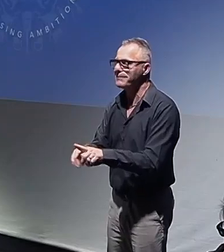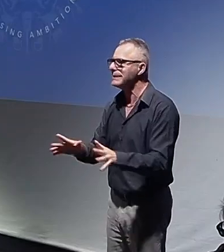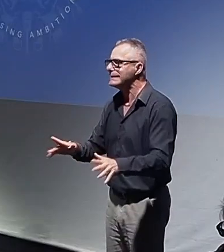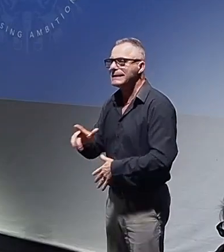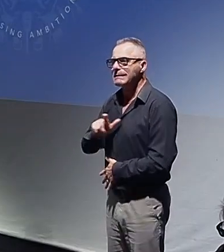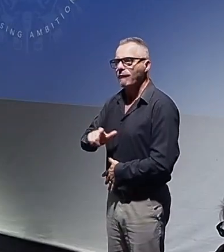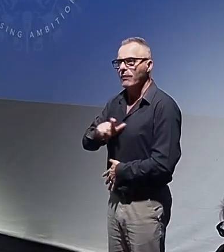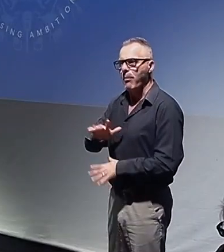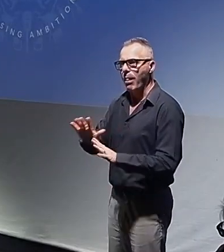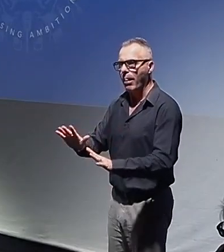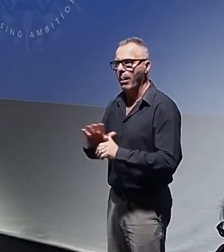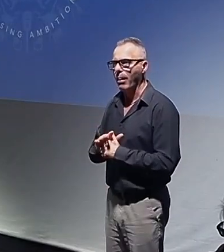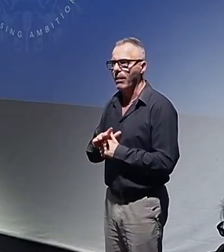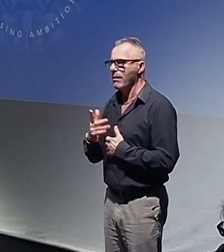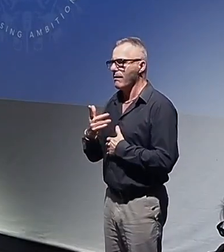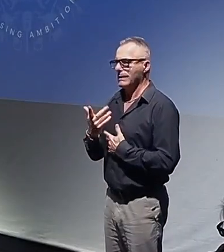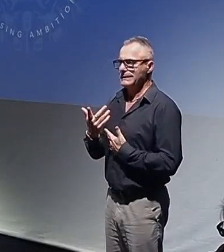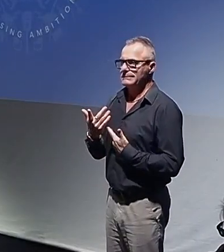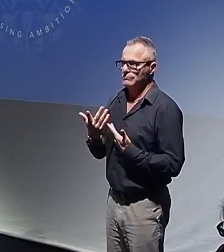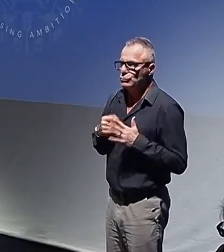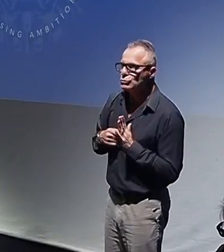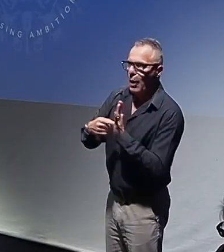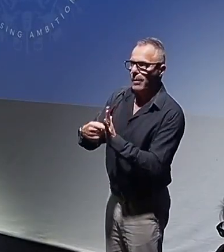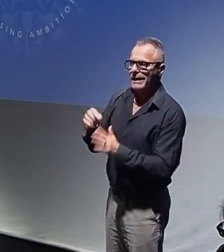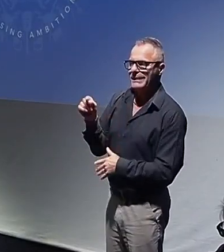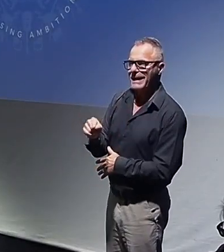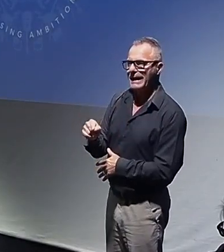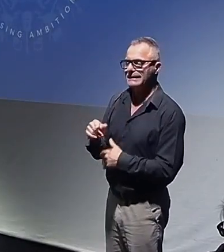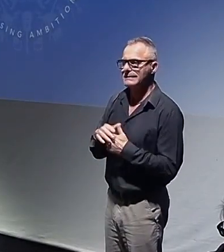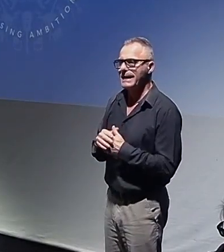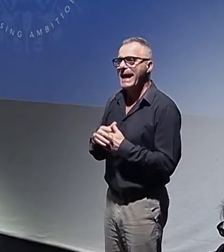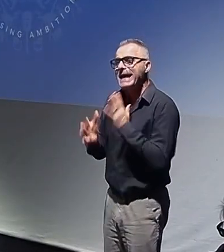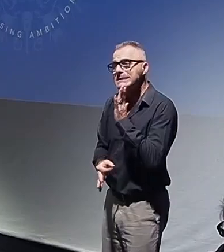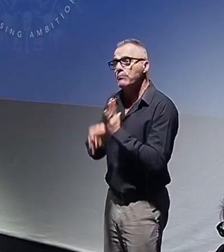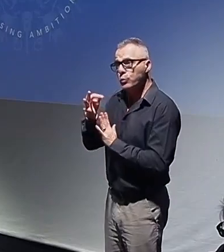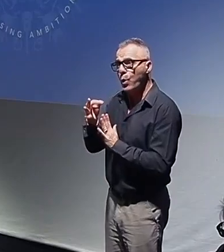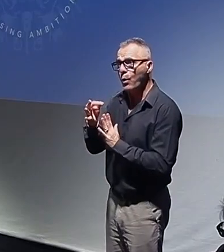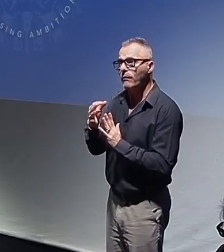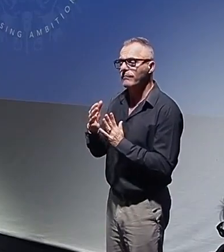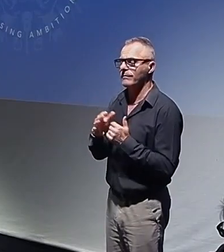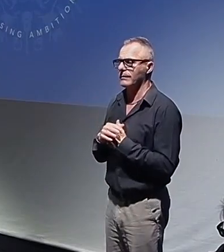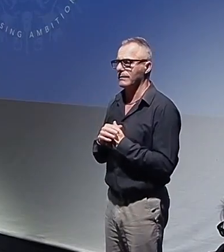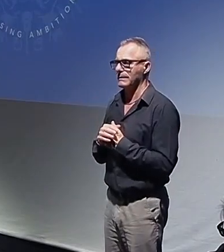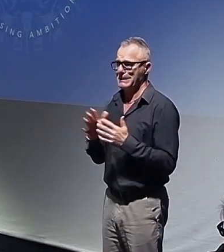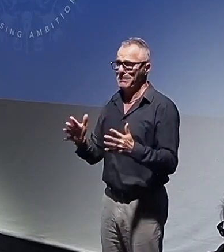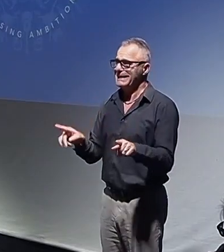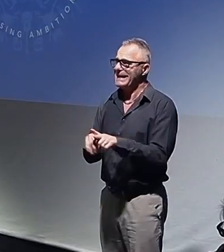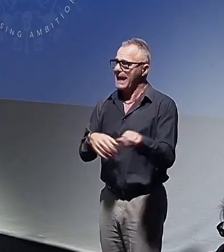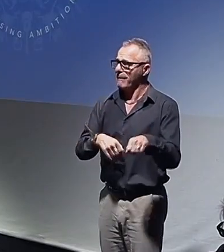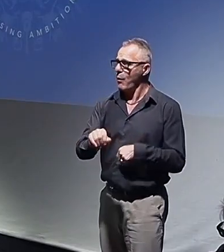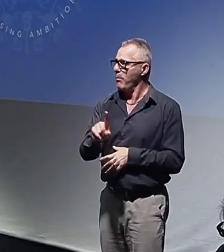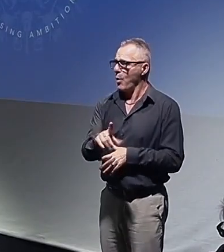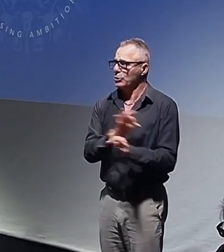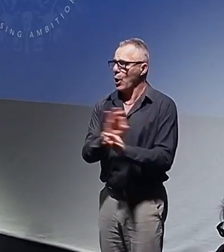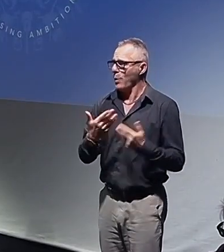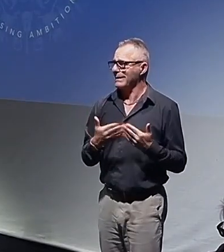that people in other aspects of their lives. It's probably only marginally better than football, where nobody ever seems to come